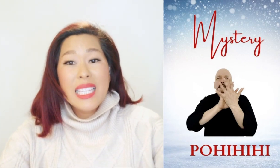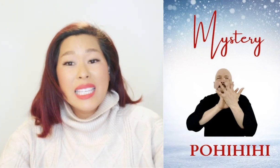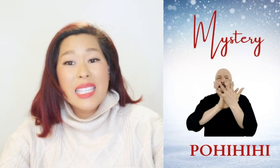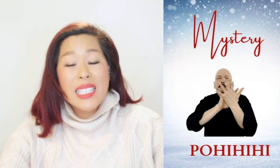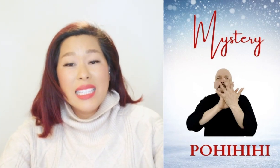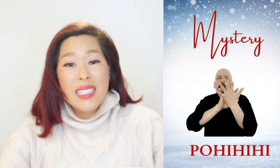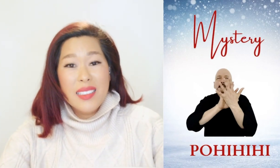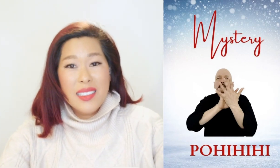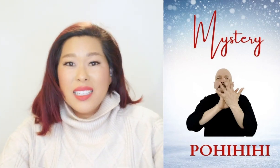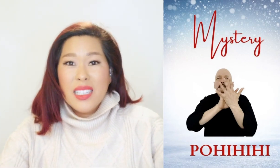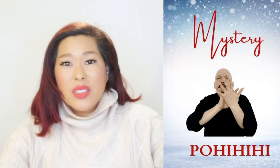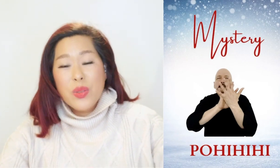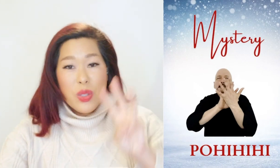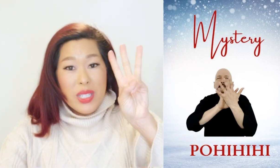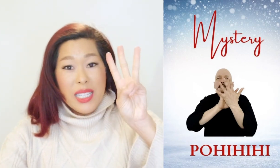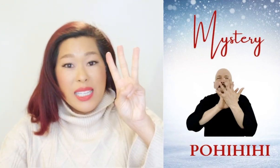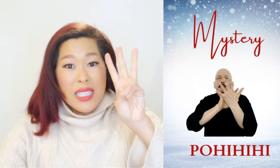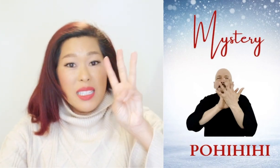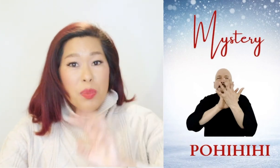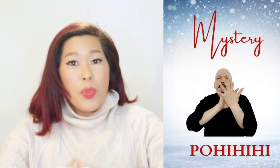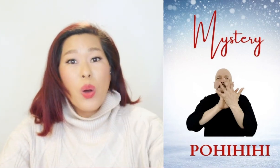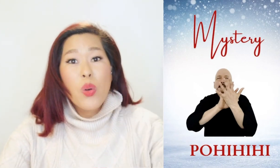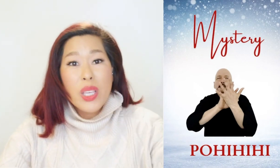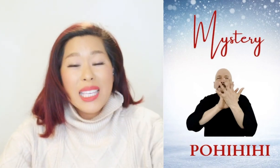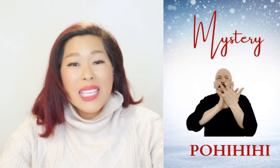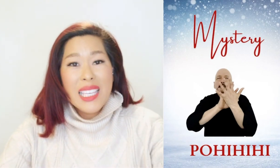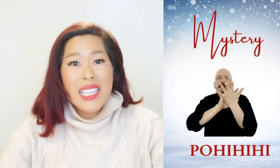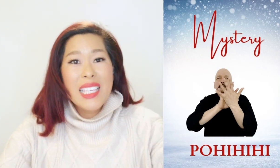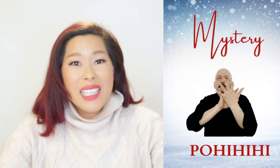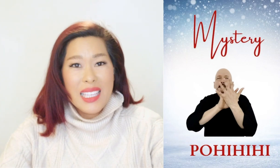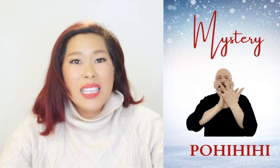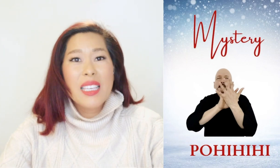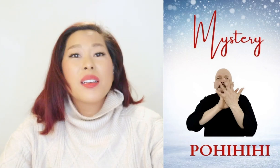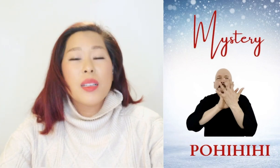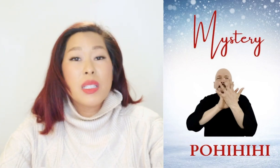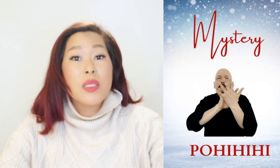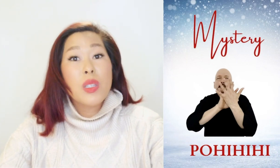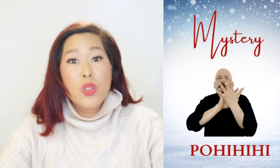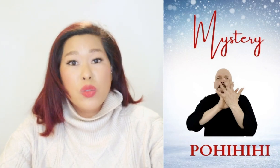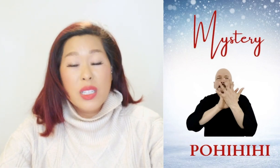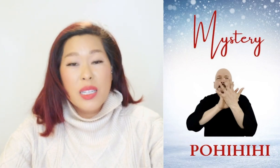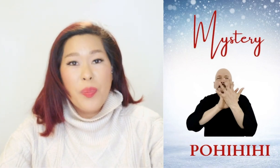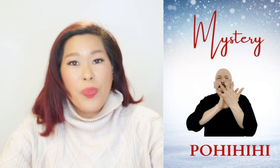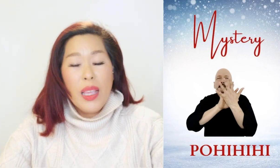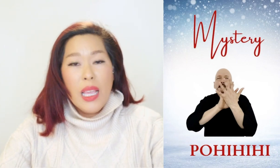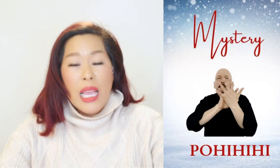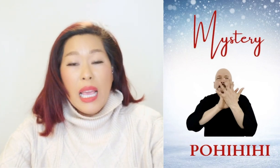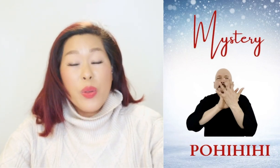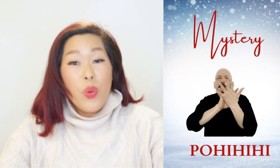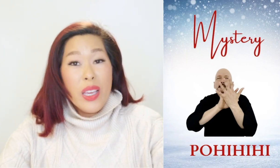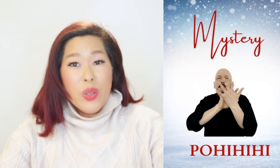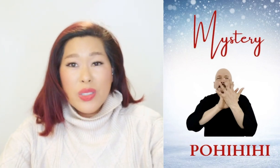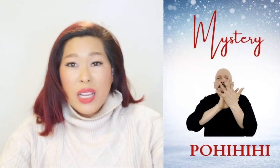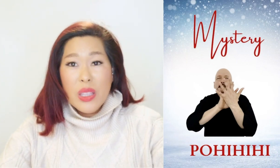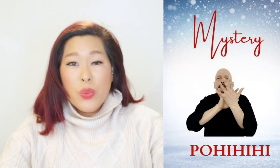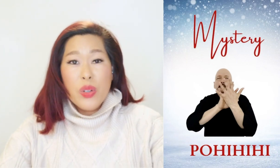pohihihi. So it's three he's, pohihihi, means mystery. And the way you sign the word